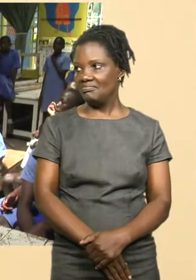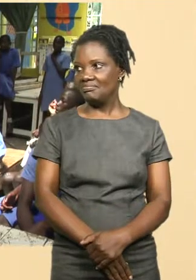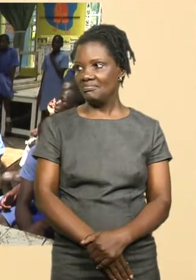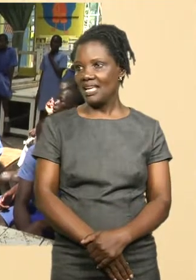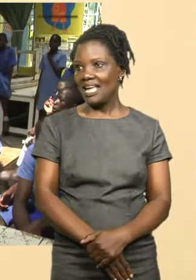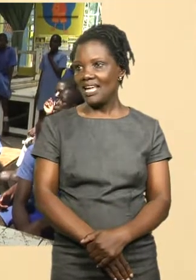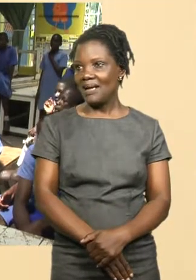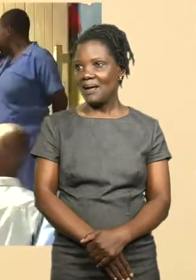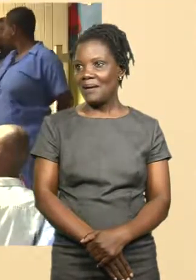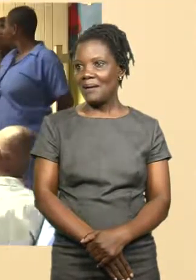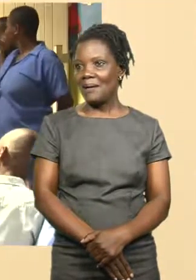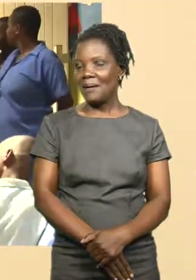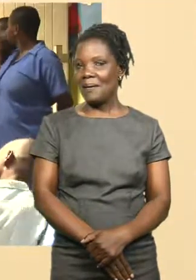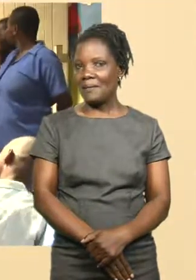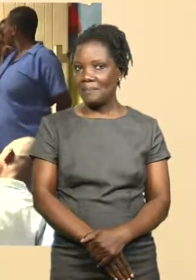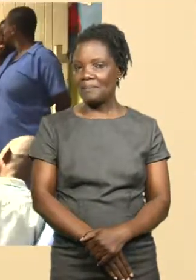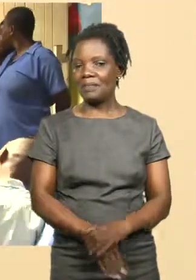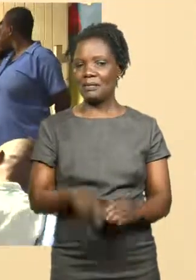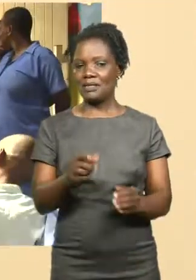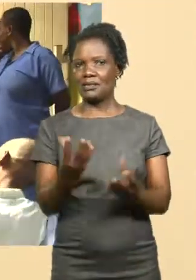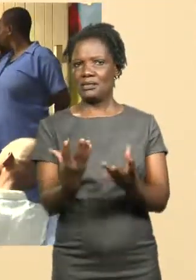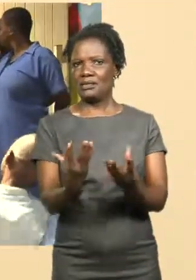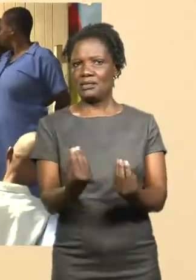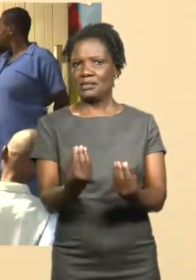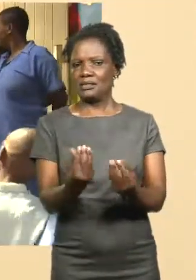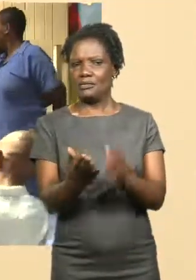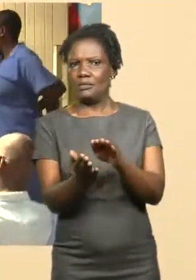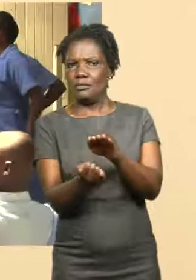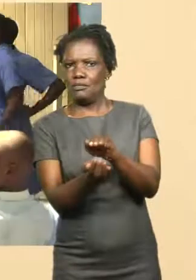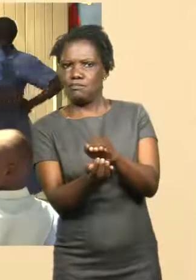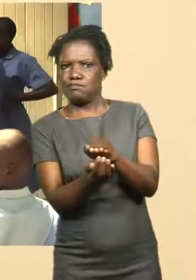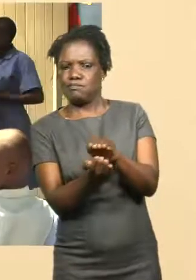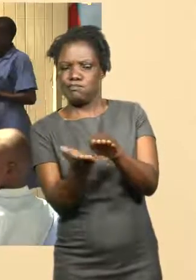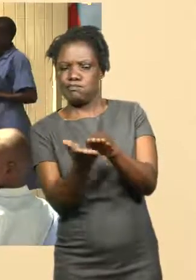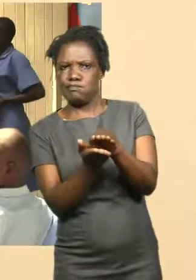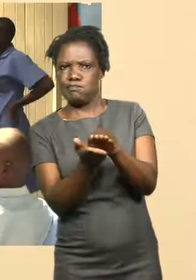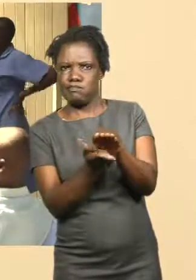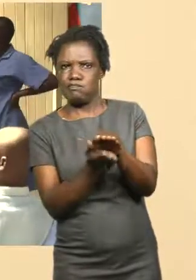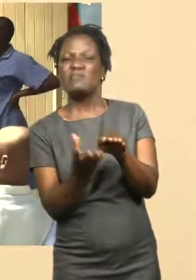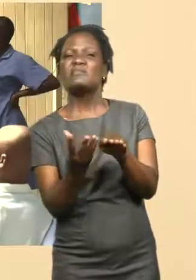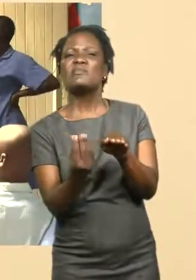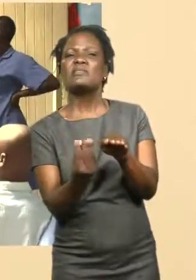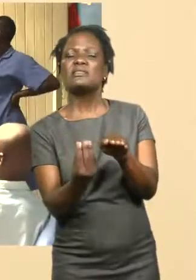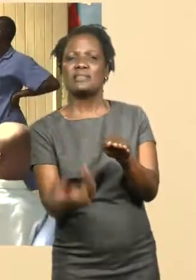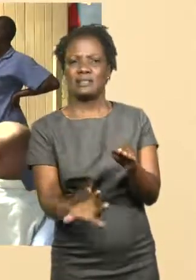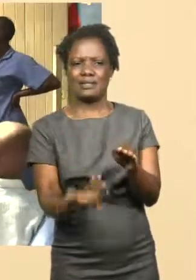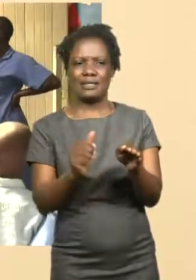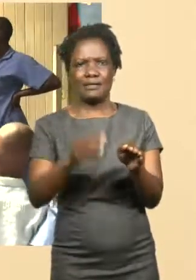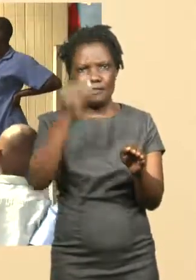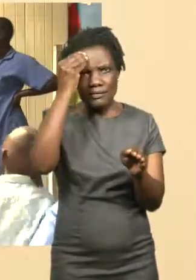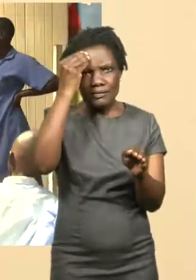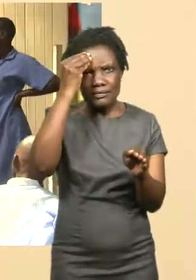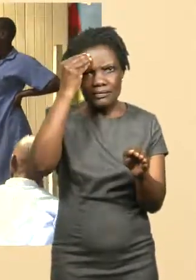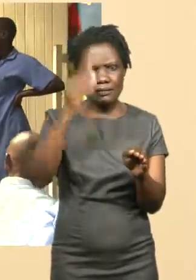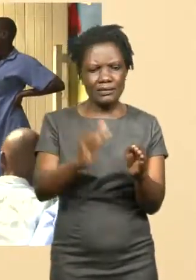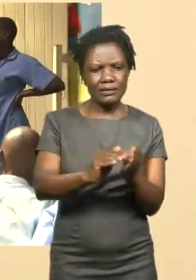But simple things like a vegetable sandwich, which they can even sell as a business when they have grown, I think it is a good